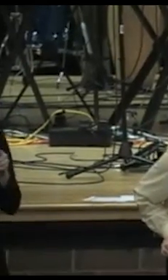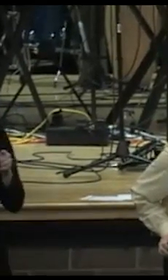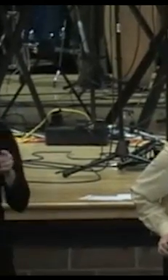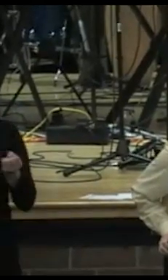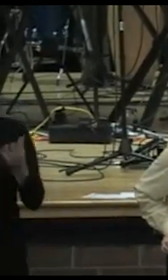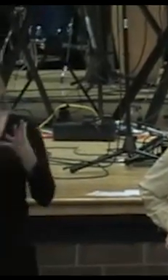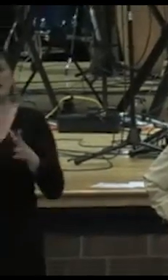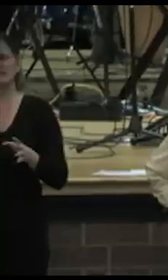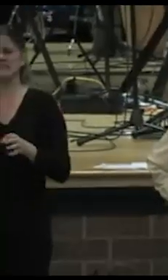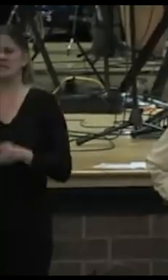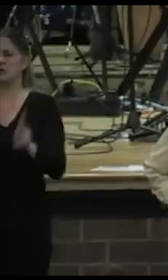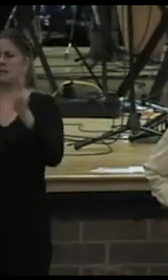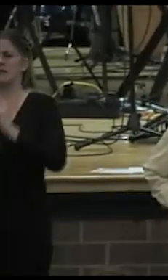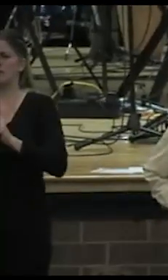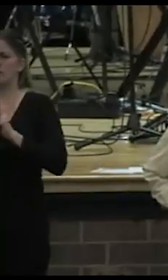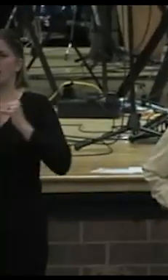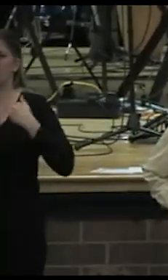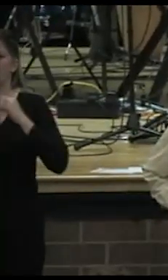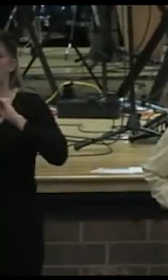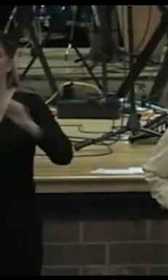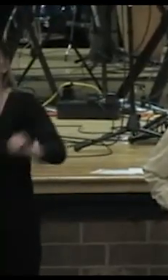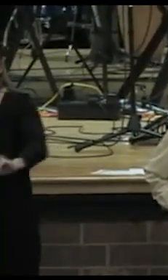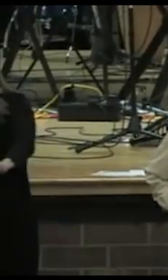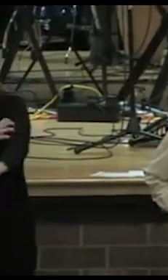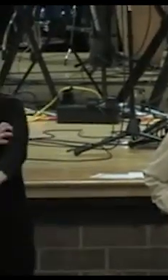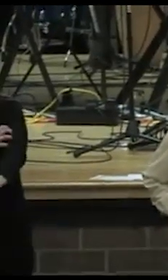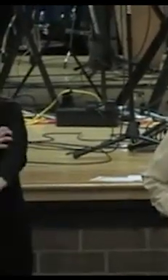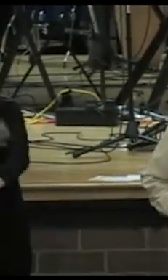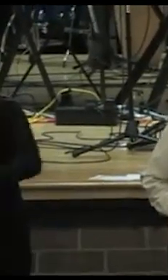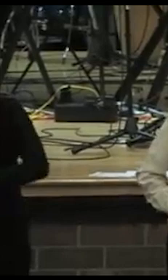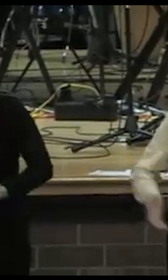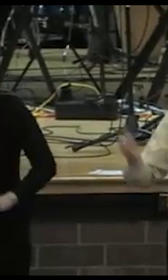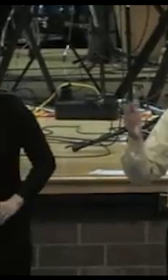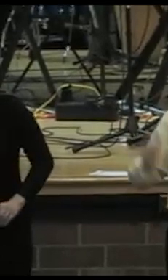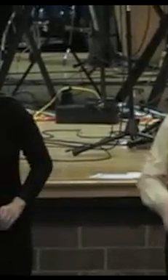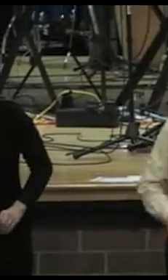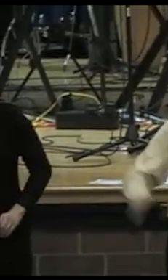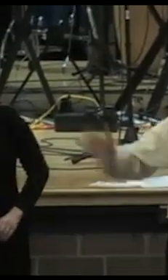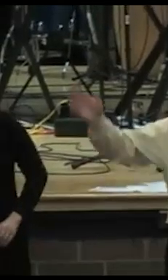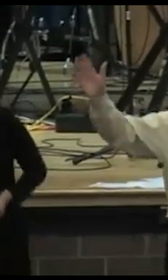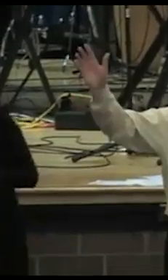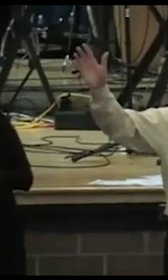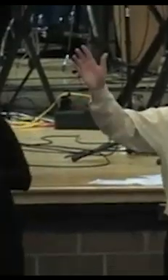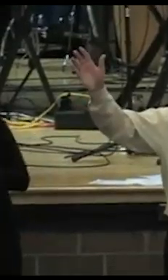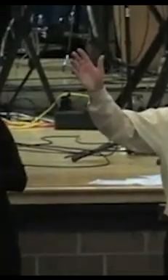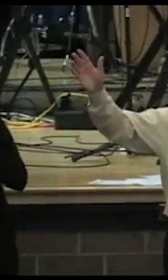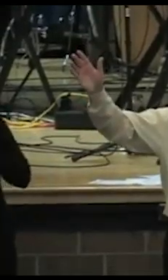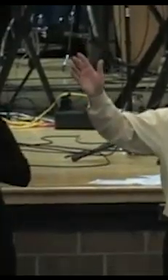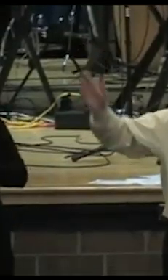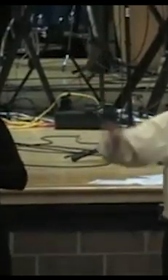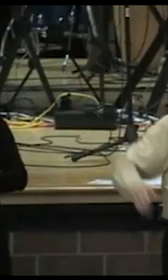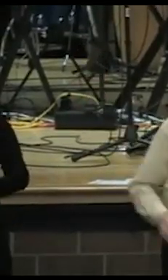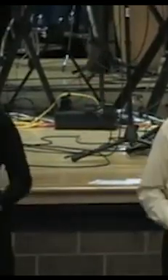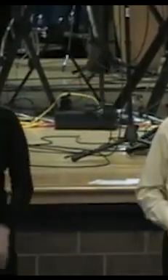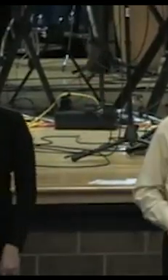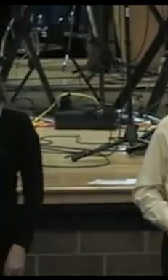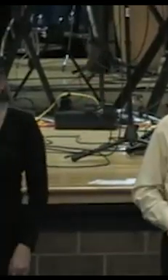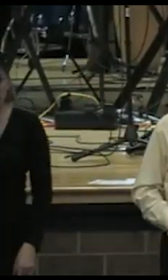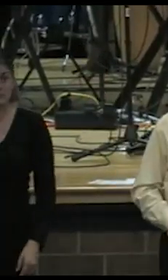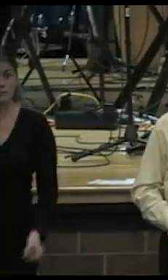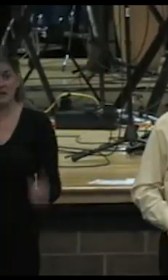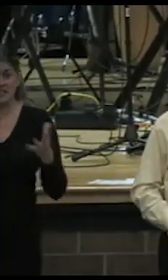singles didn't have the power. Come on, you know singles. How many people here know a whole bunch of single people?